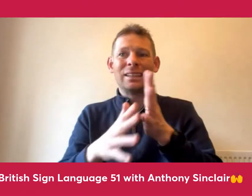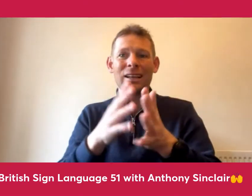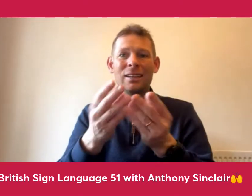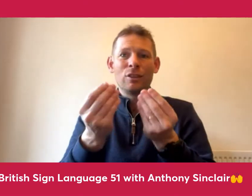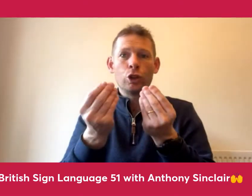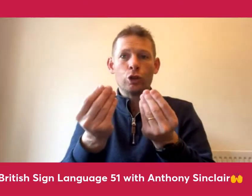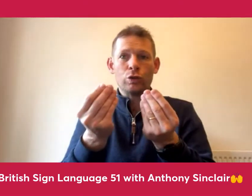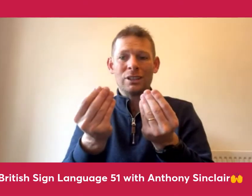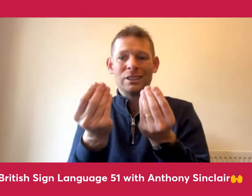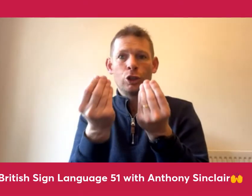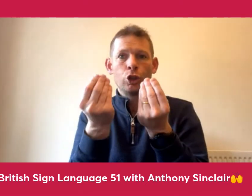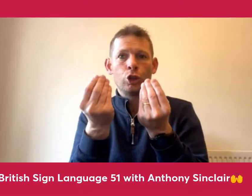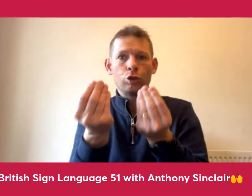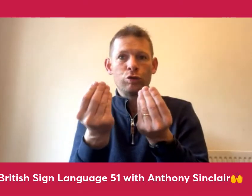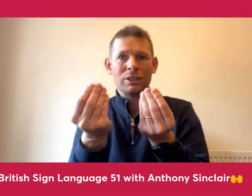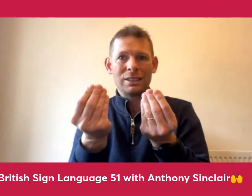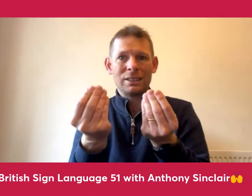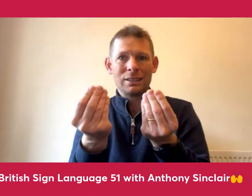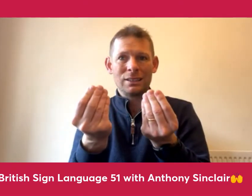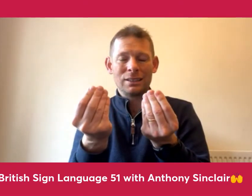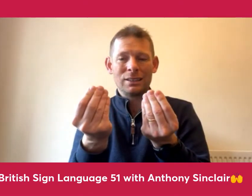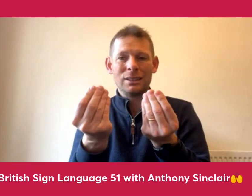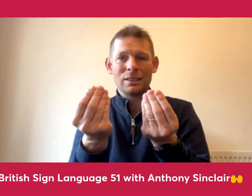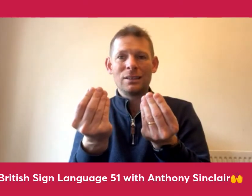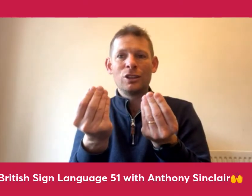for Greece. So that's the sign for Greece.